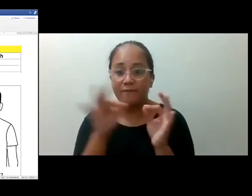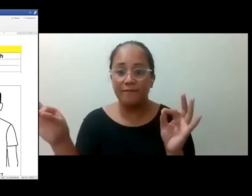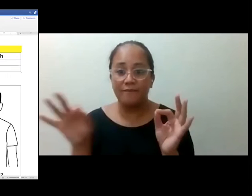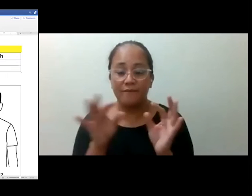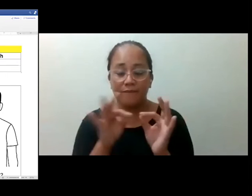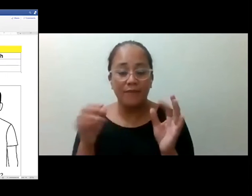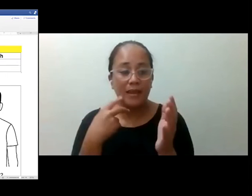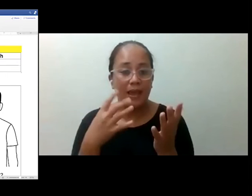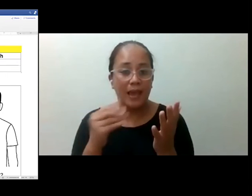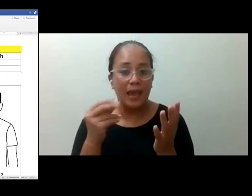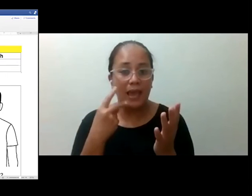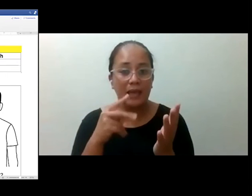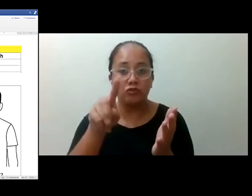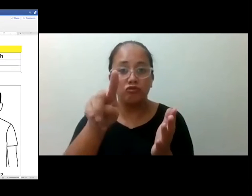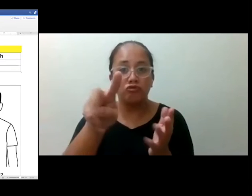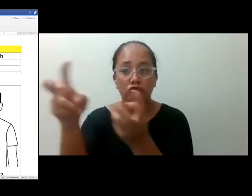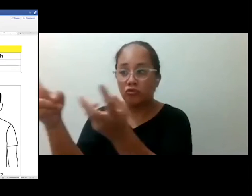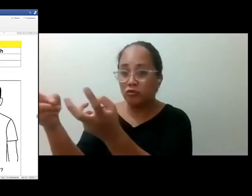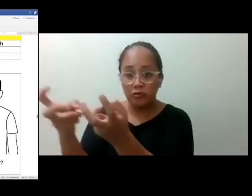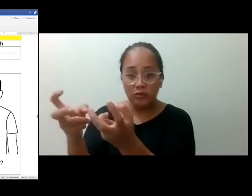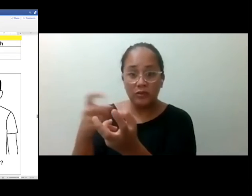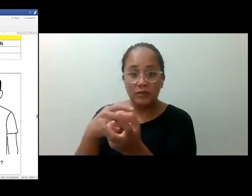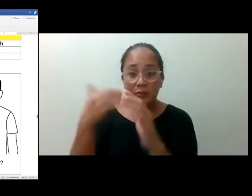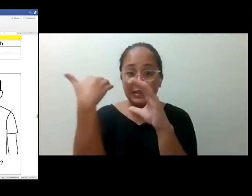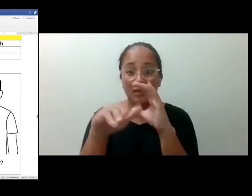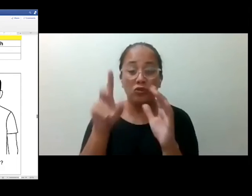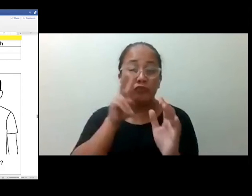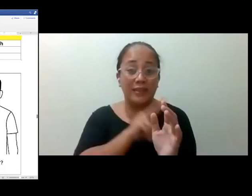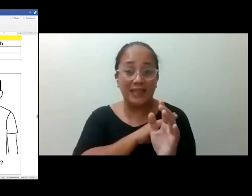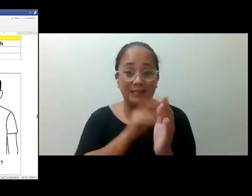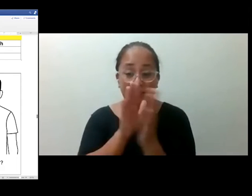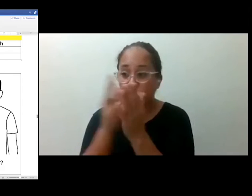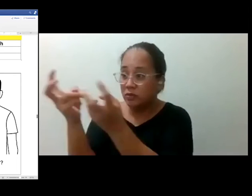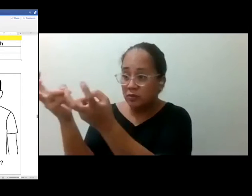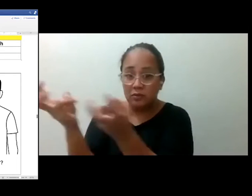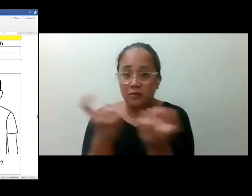and then copy the grammar from that. Hold on.